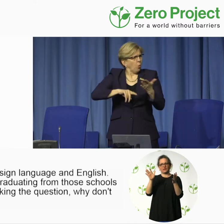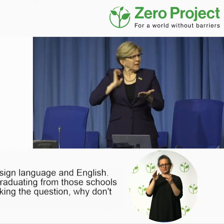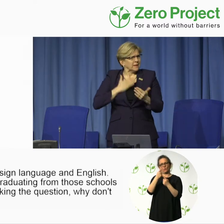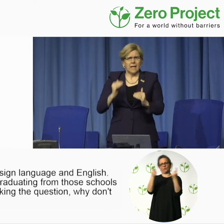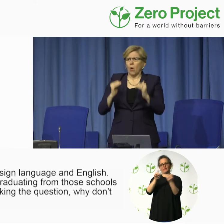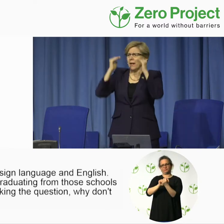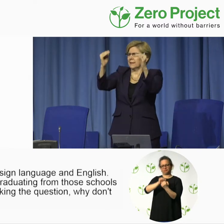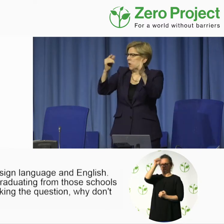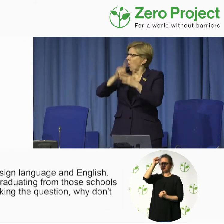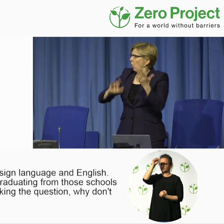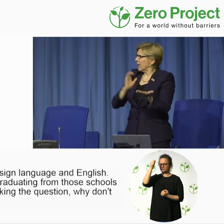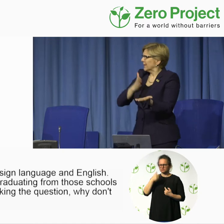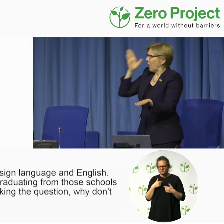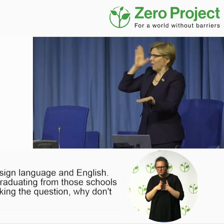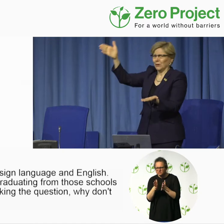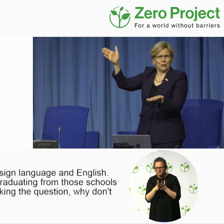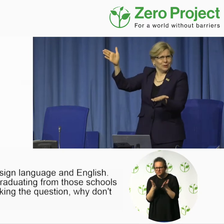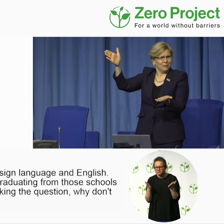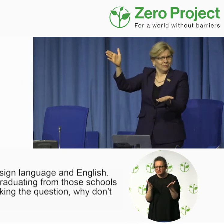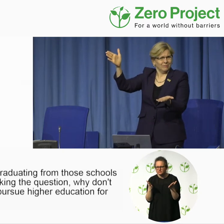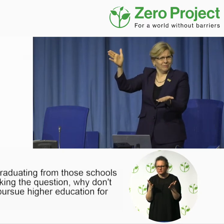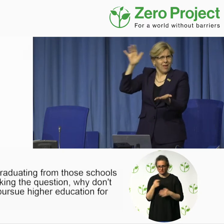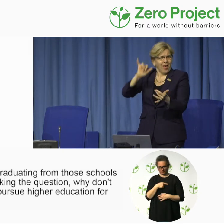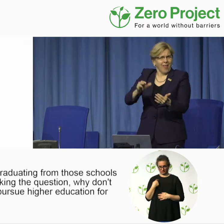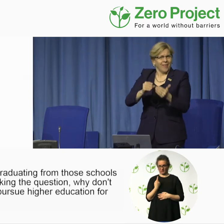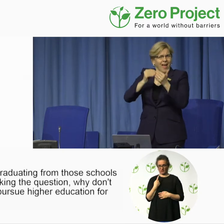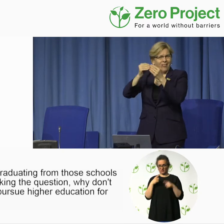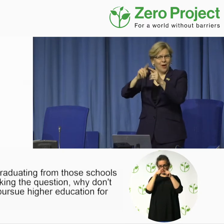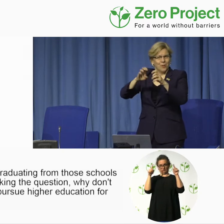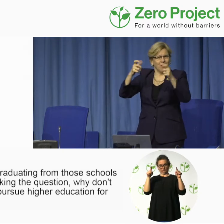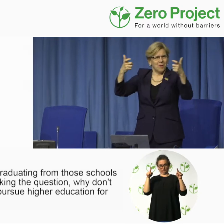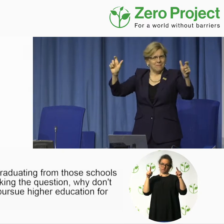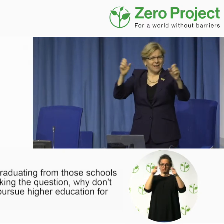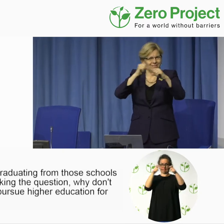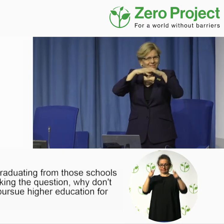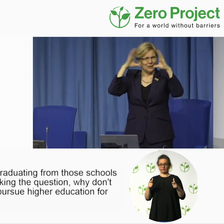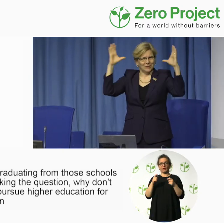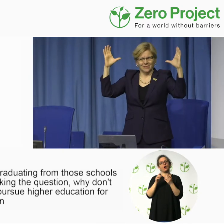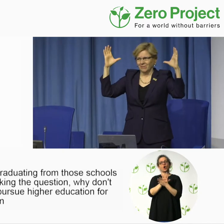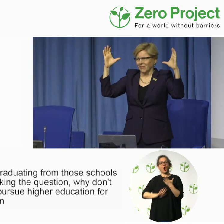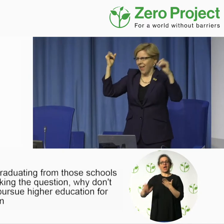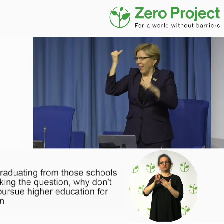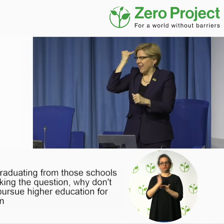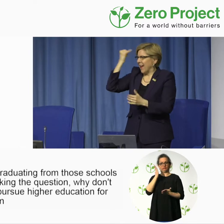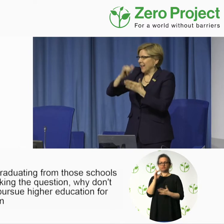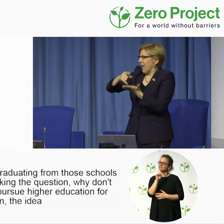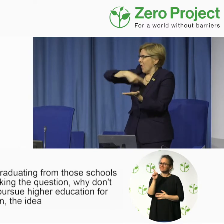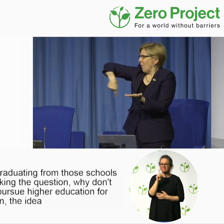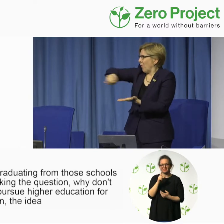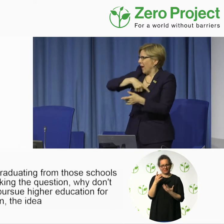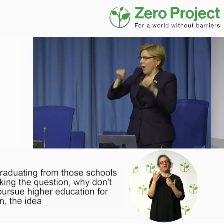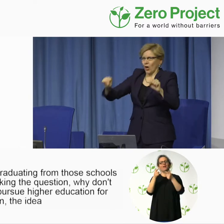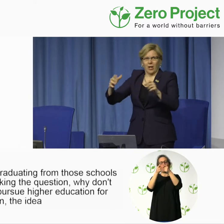why don't we have a college, and how can we pursue higher education for ourselves? And that led to the